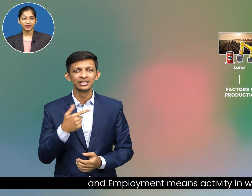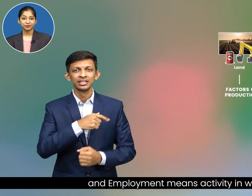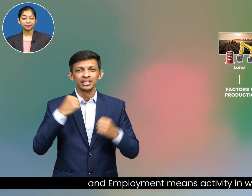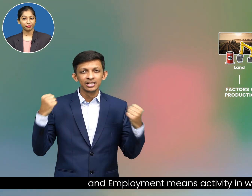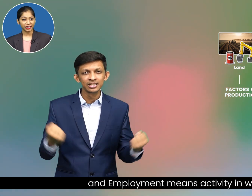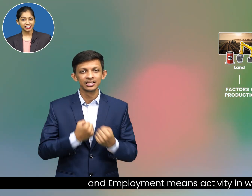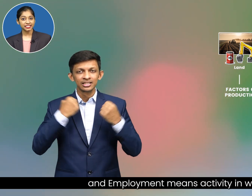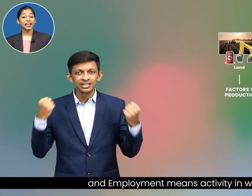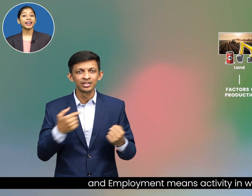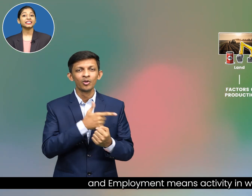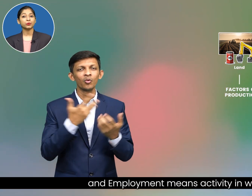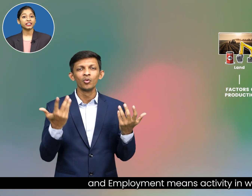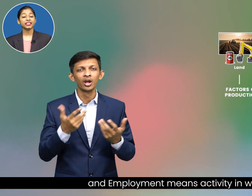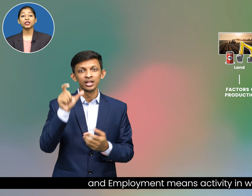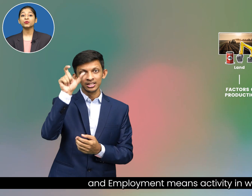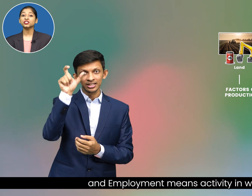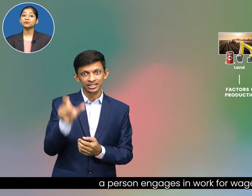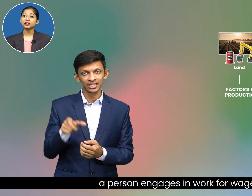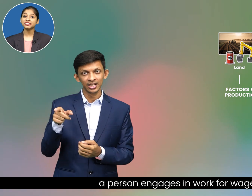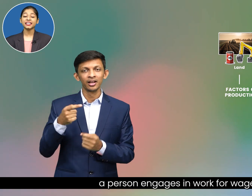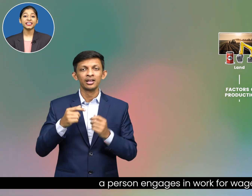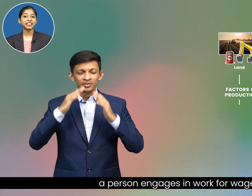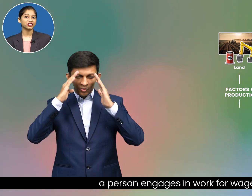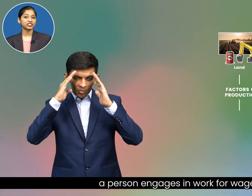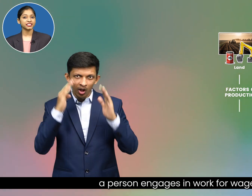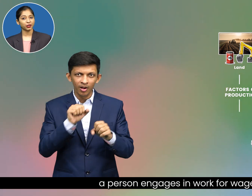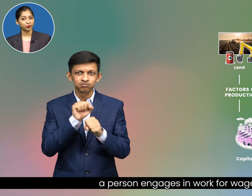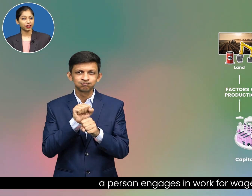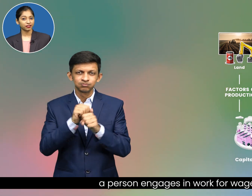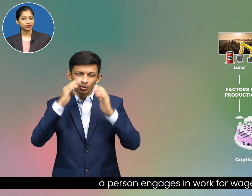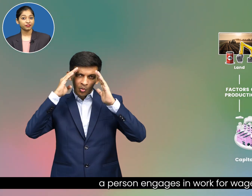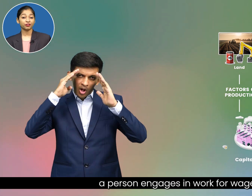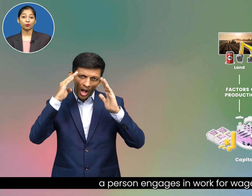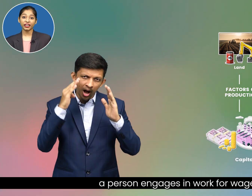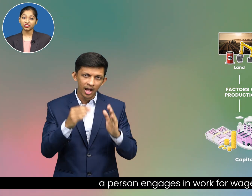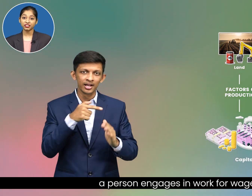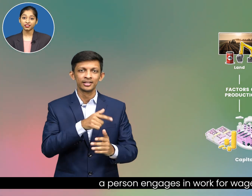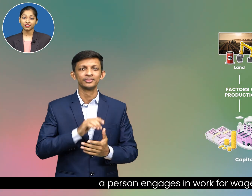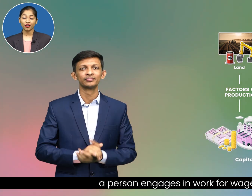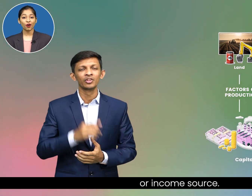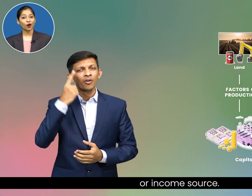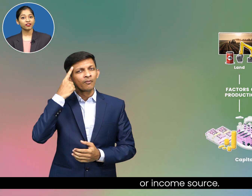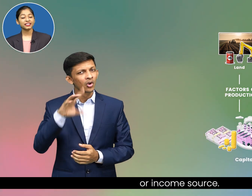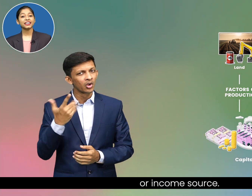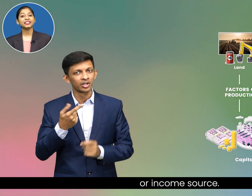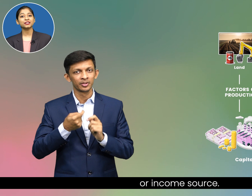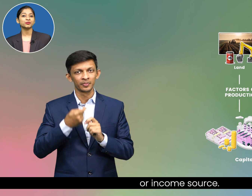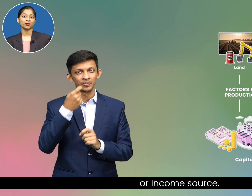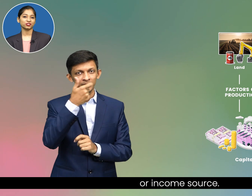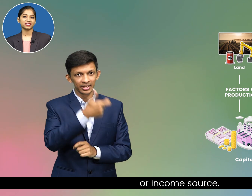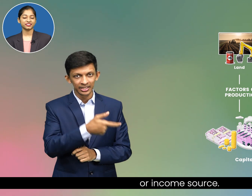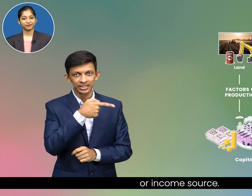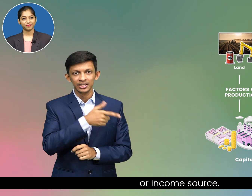employment means activity in which a person engages in work for wages or